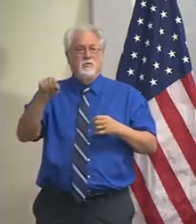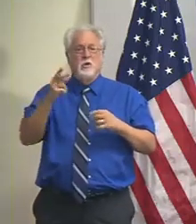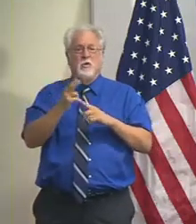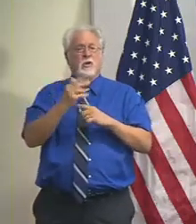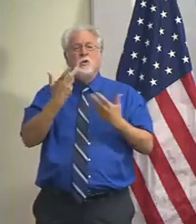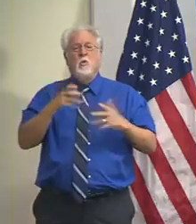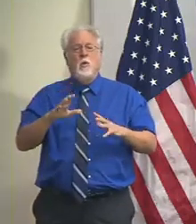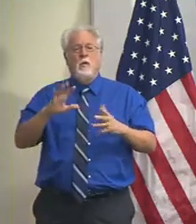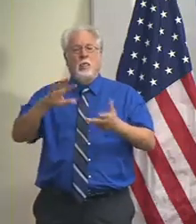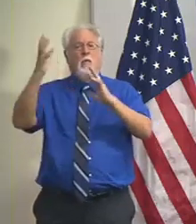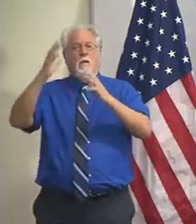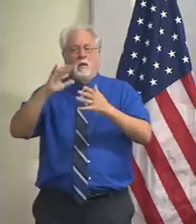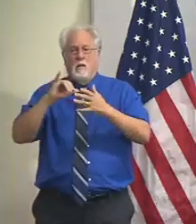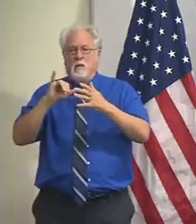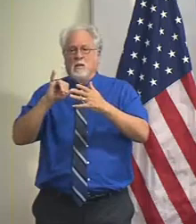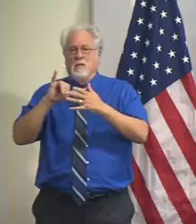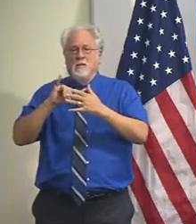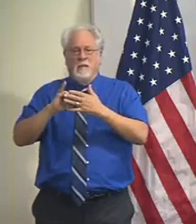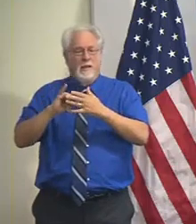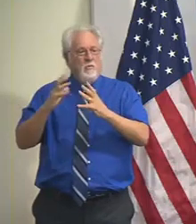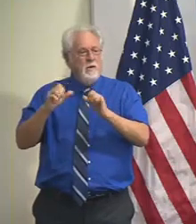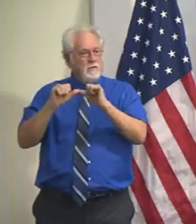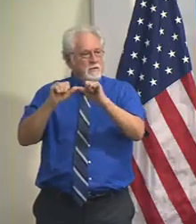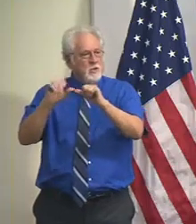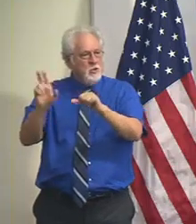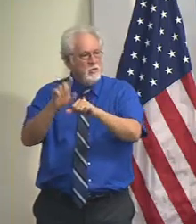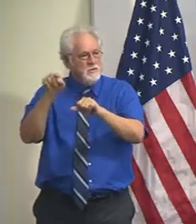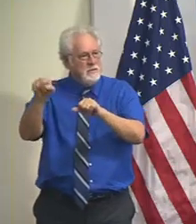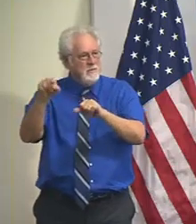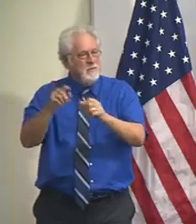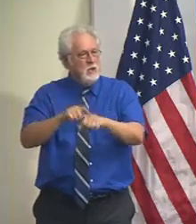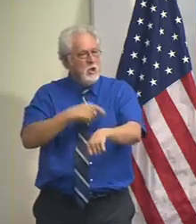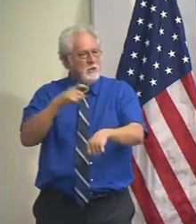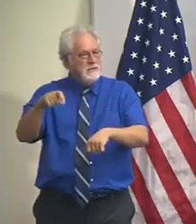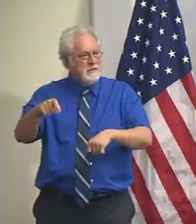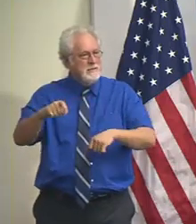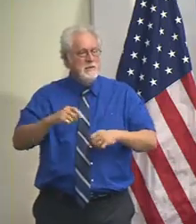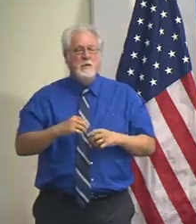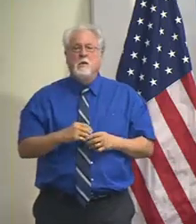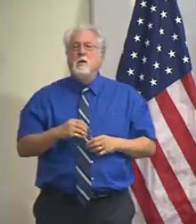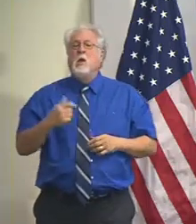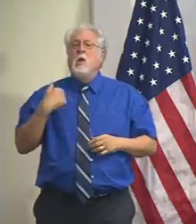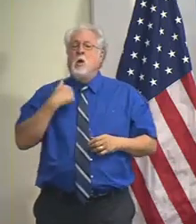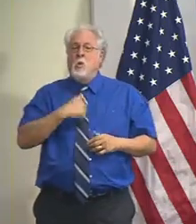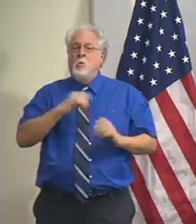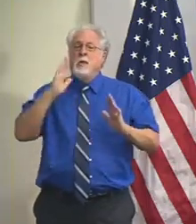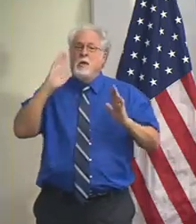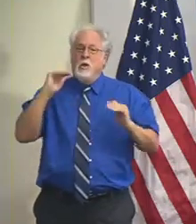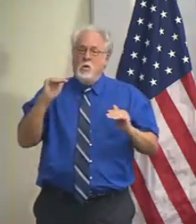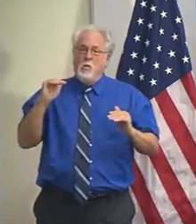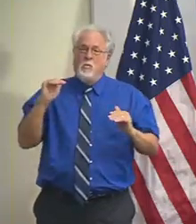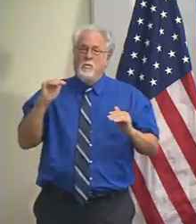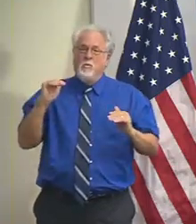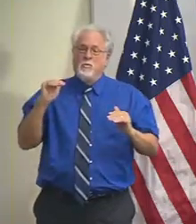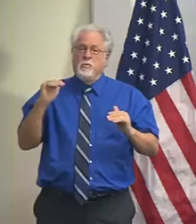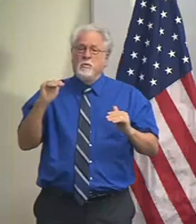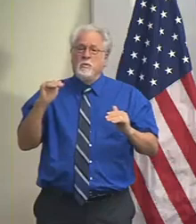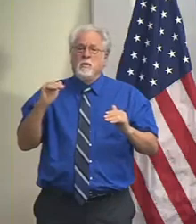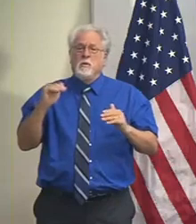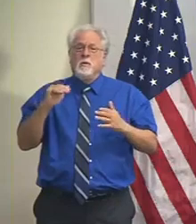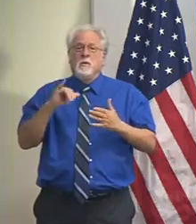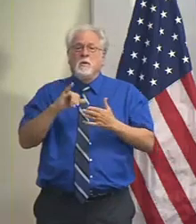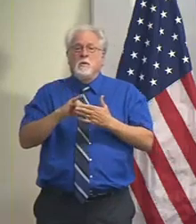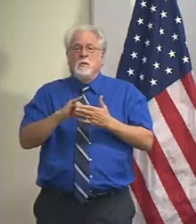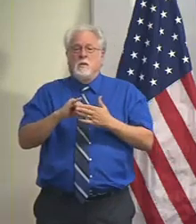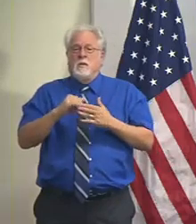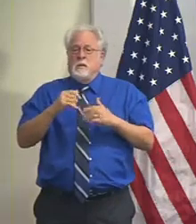to continue to use that for as long as necessary. We do hope, obviously, and expect that